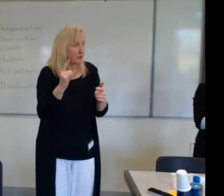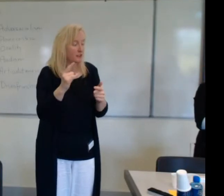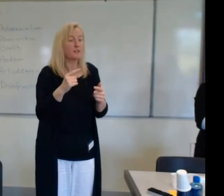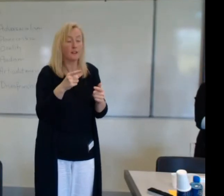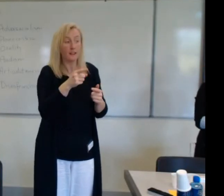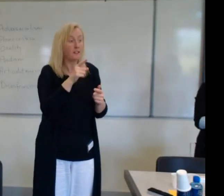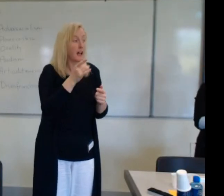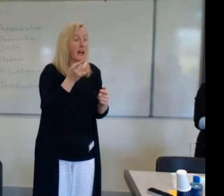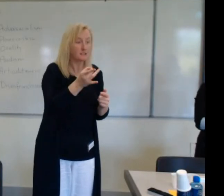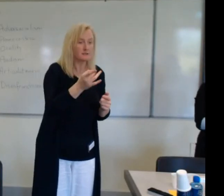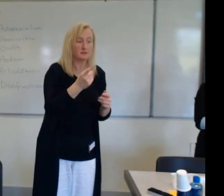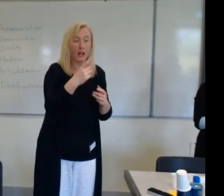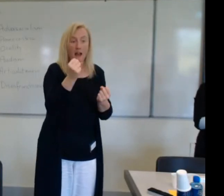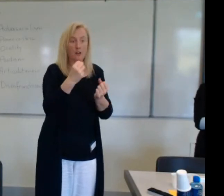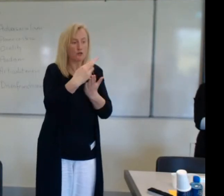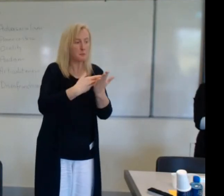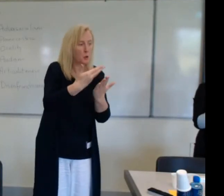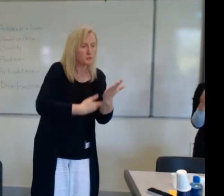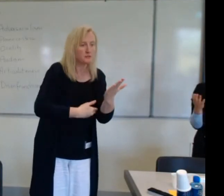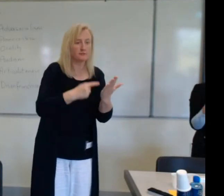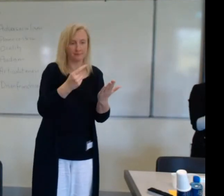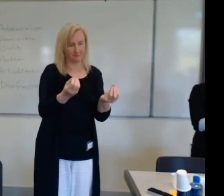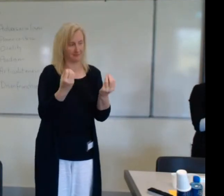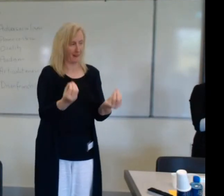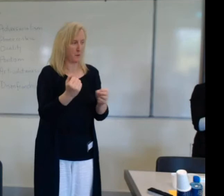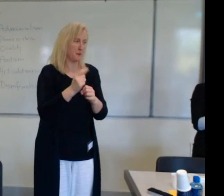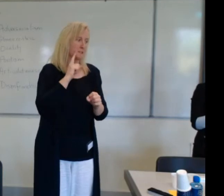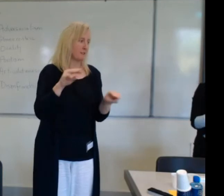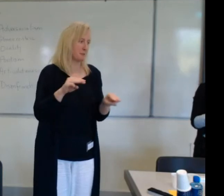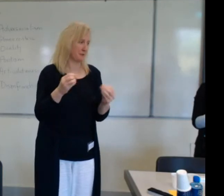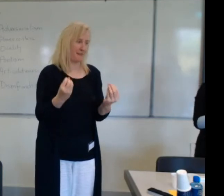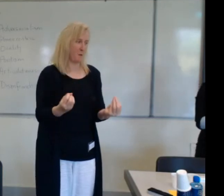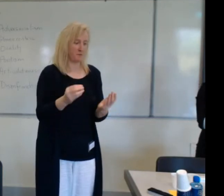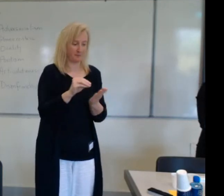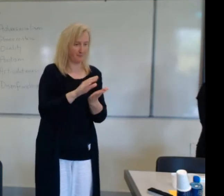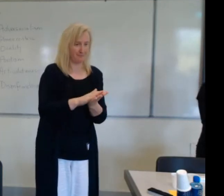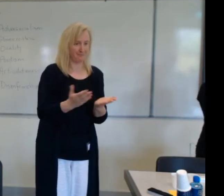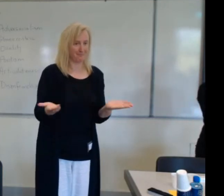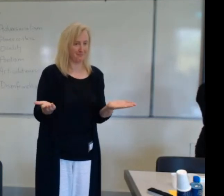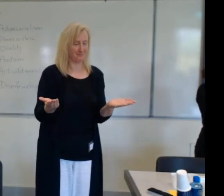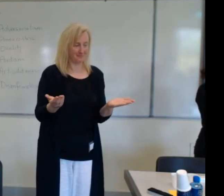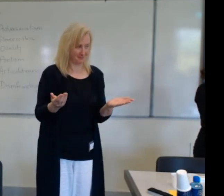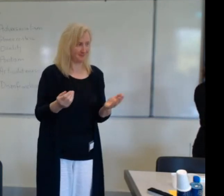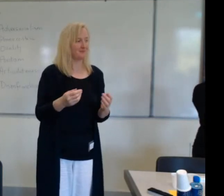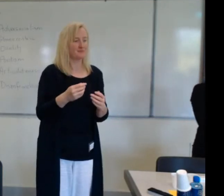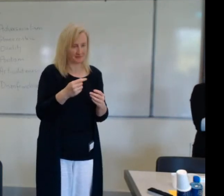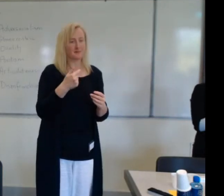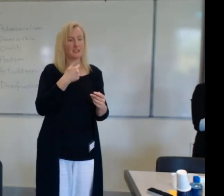any report or any data about deaf people or anything. So then, discussing with my team,